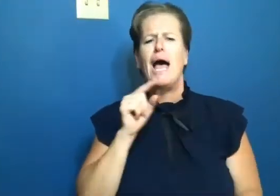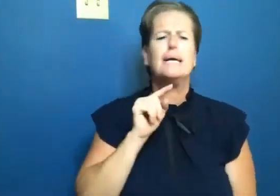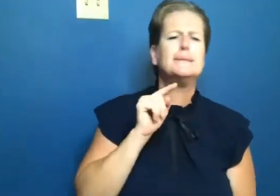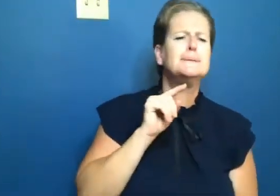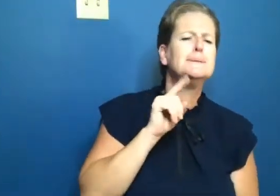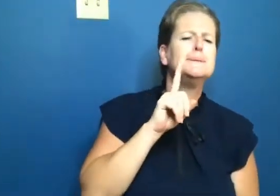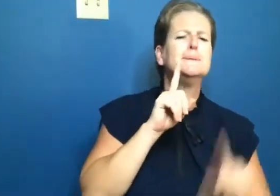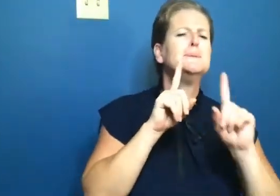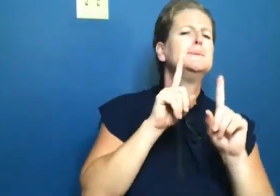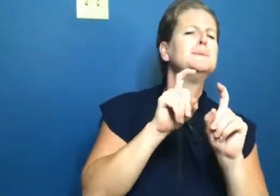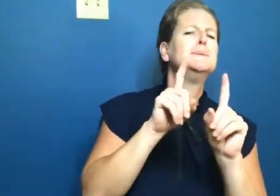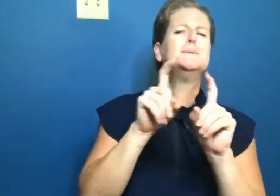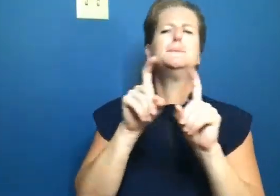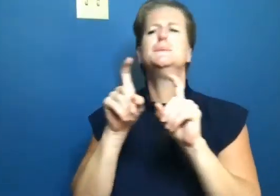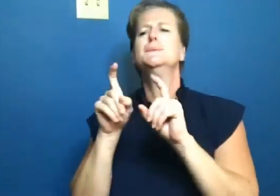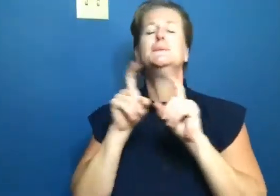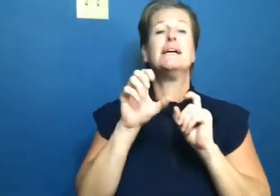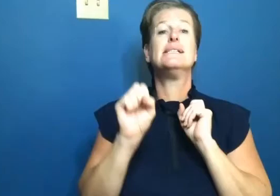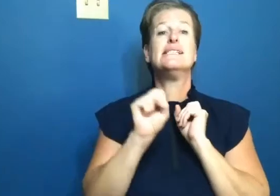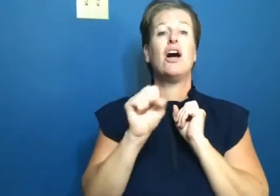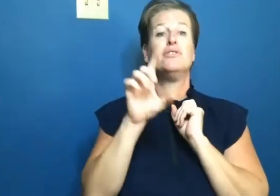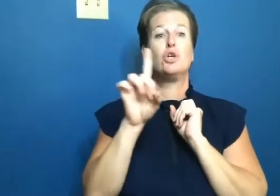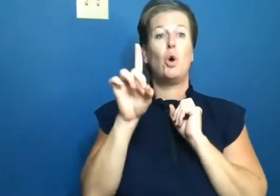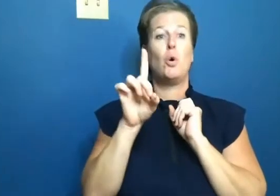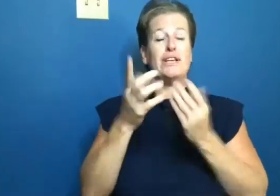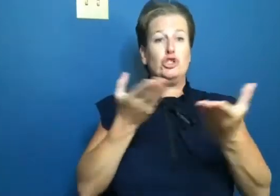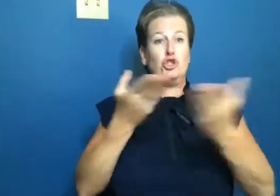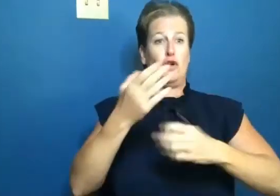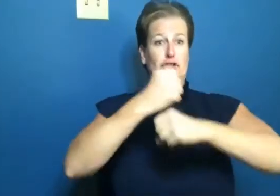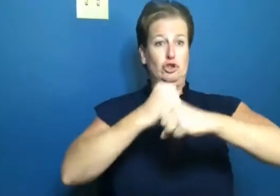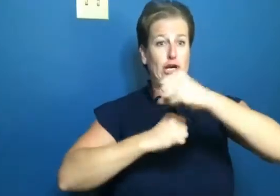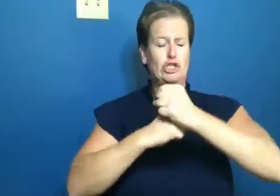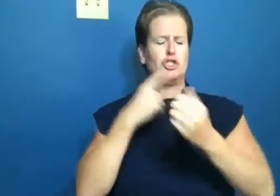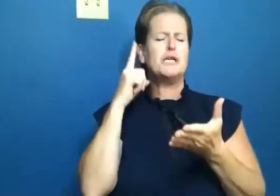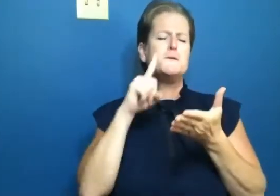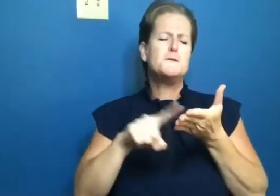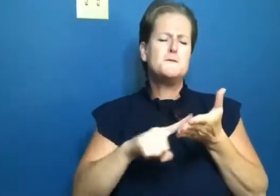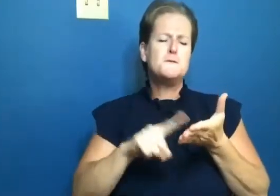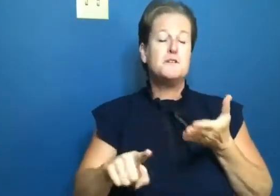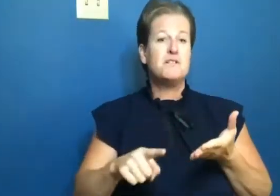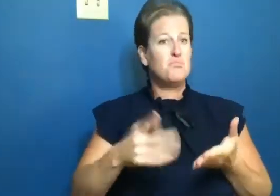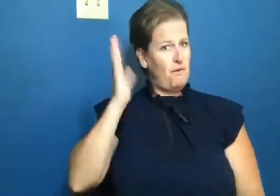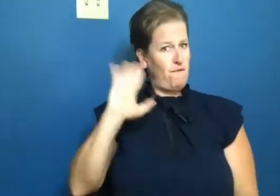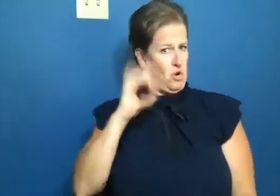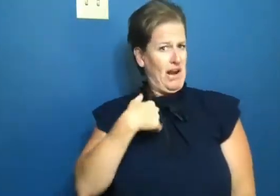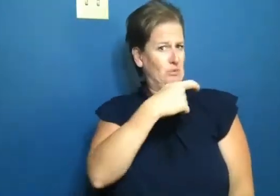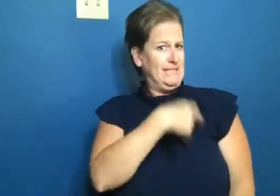the service structure in South Dakota, because I was thinking, I've served as delegate. I should not